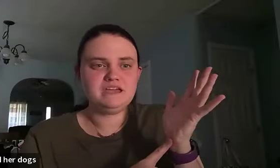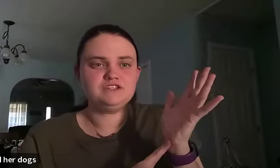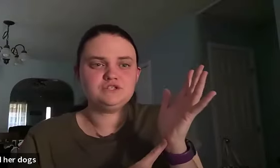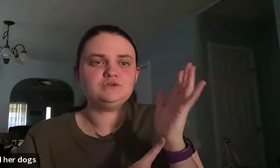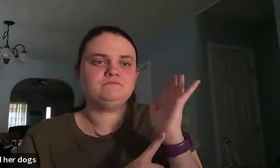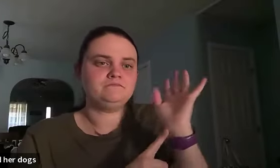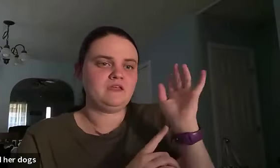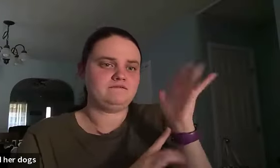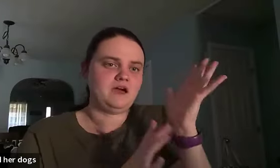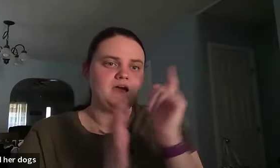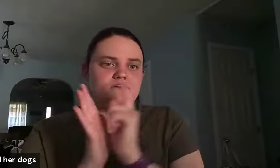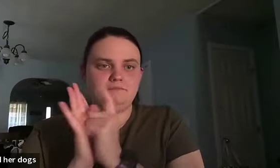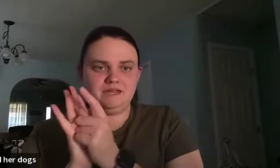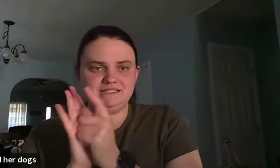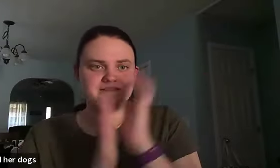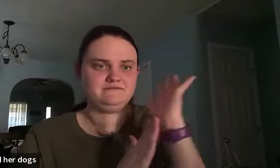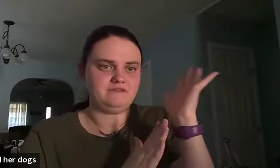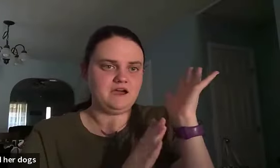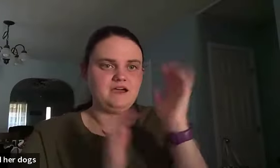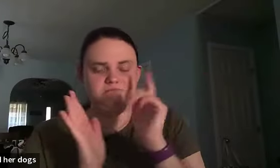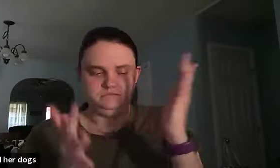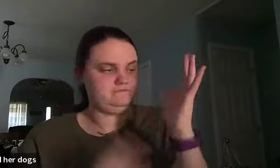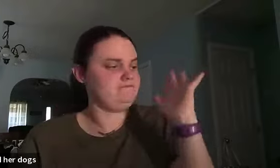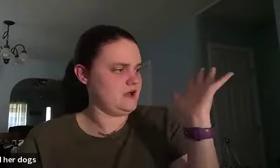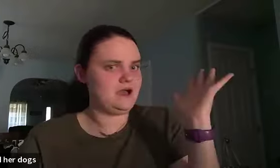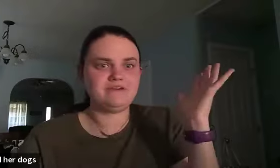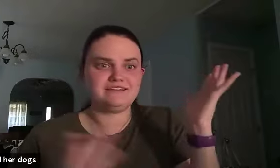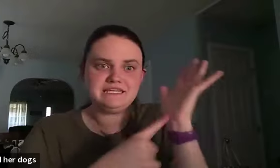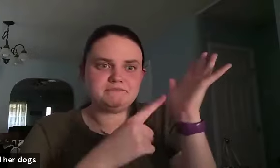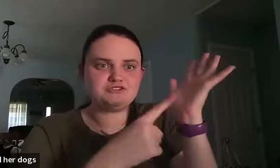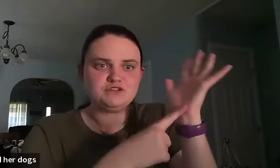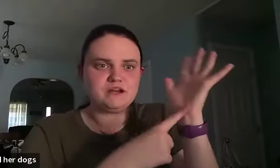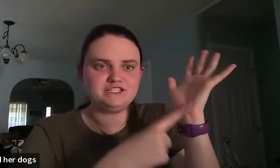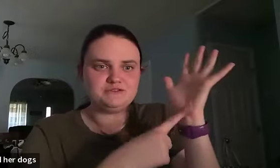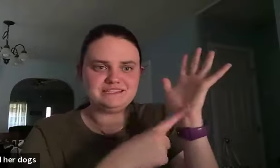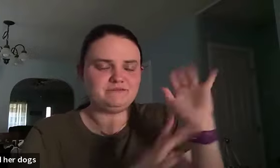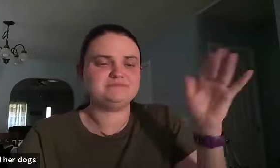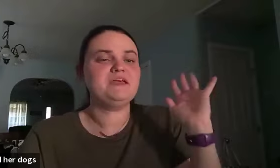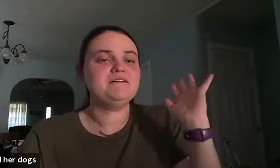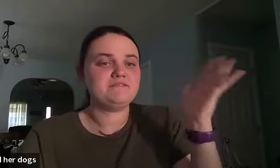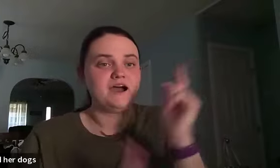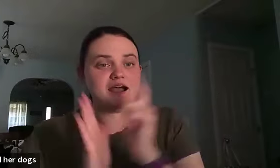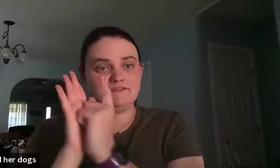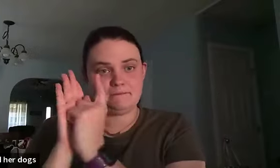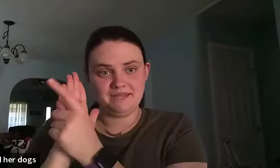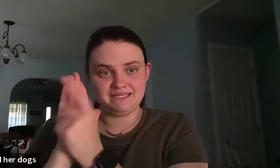can do 5 minutes, I see I'm naturally wanting to do this anyways.